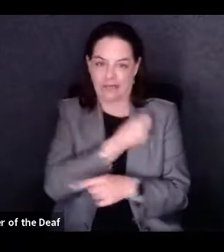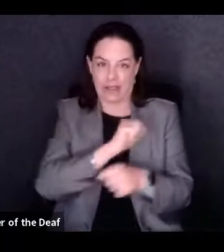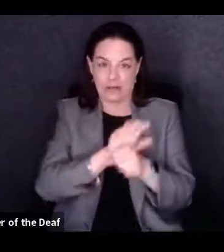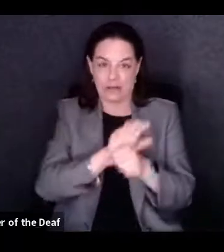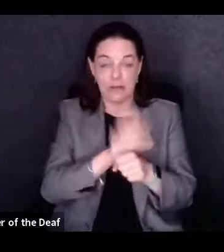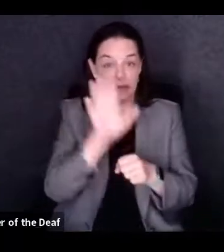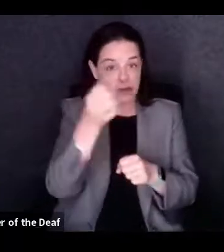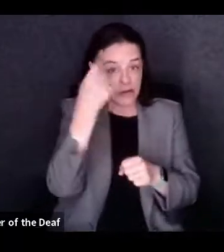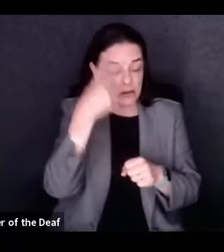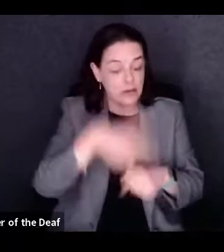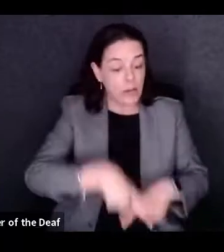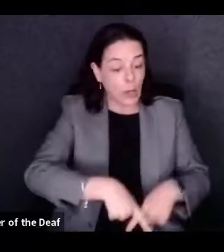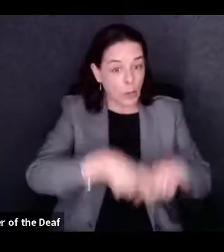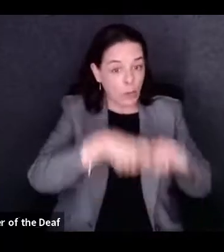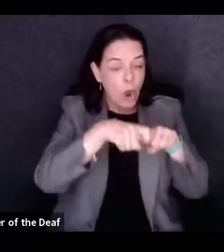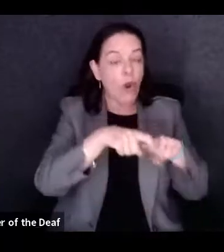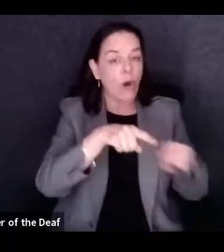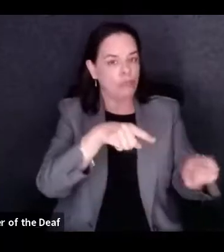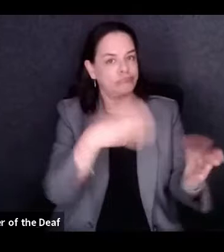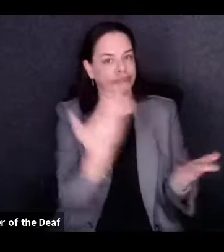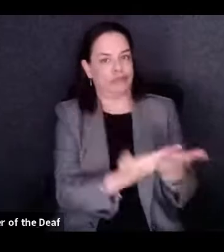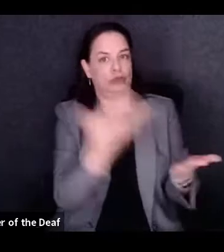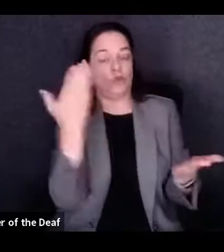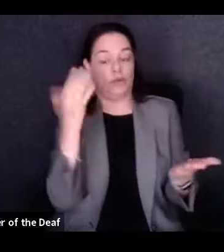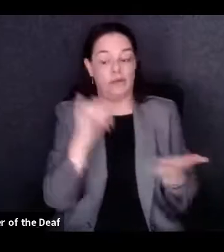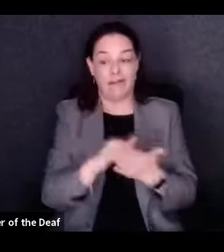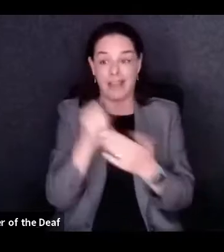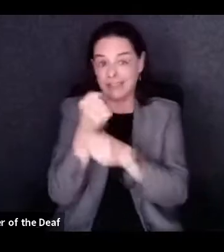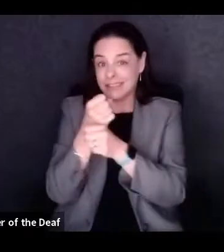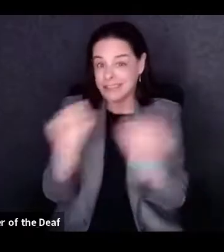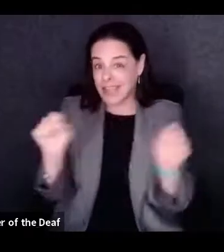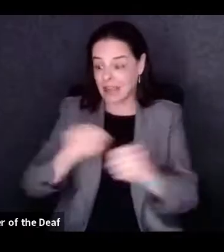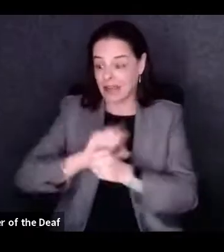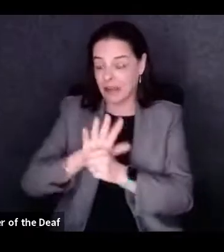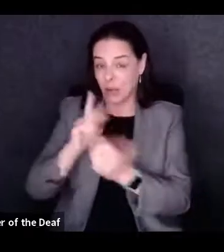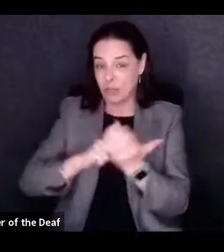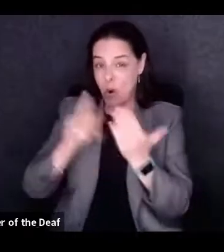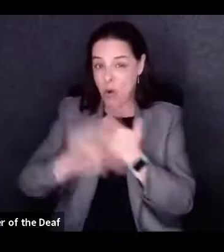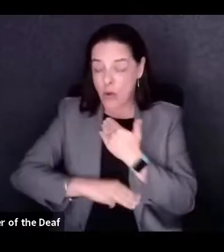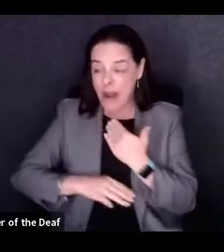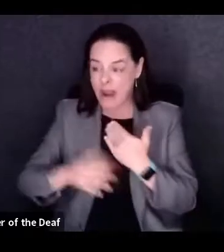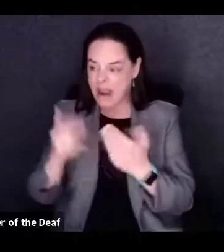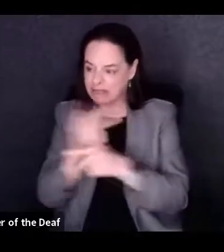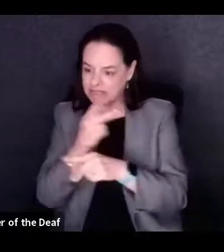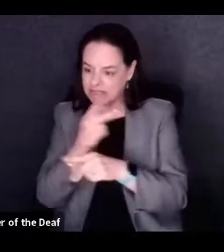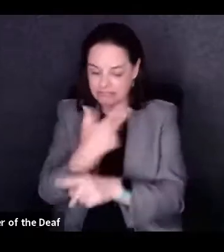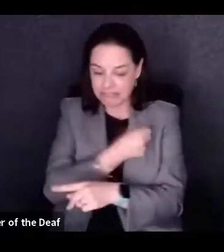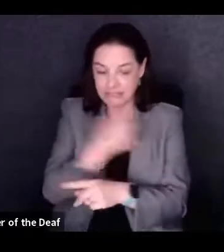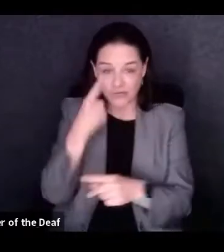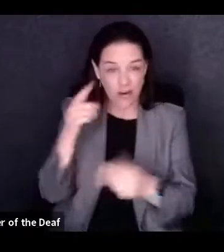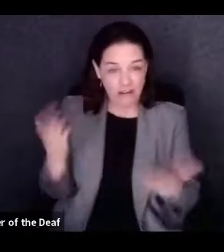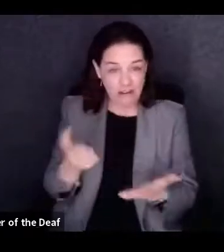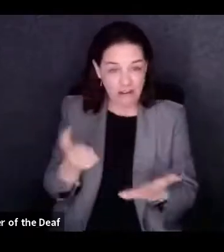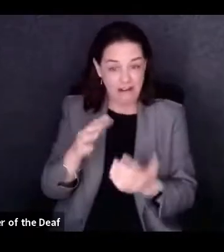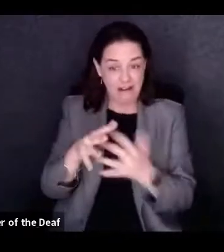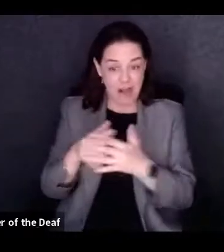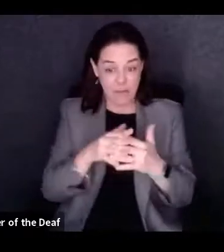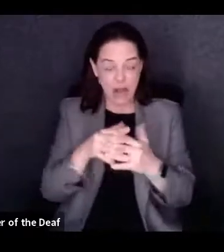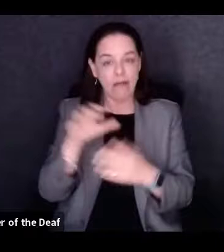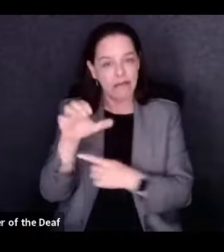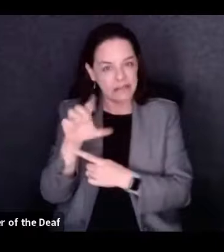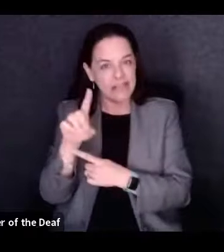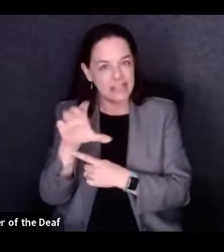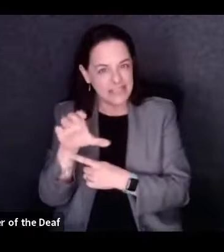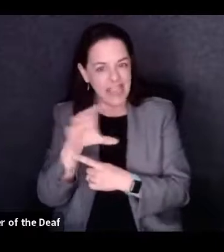the incredible safety standards of the COVID vaccine program that we have here in this country. The CDC and the FDA